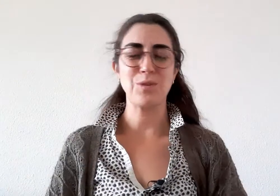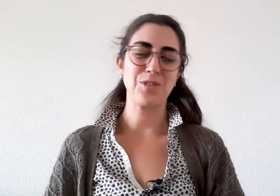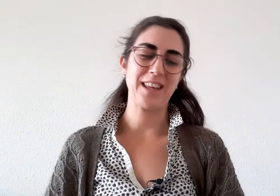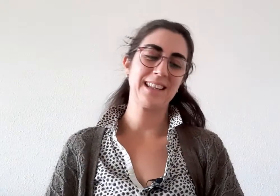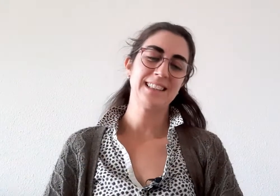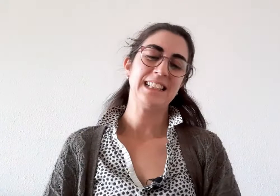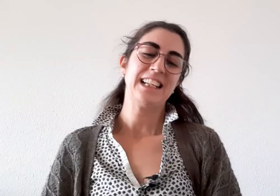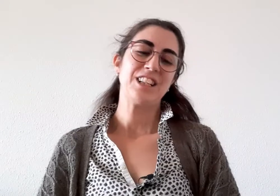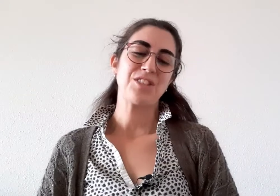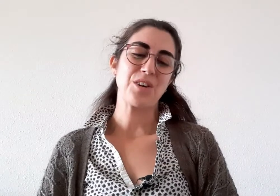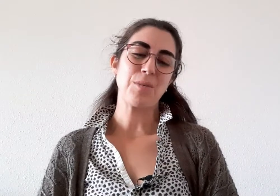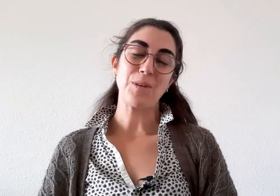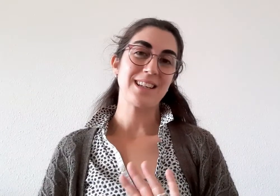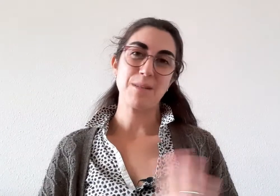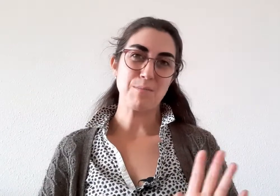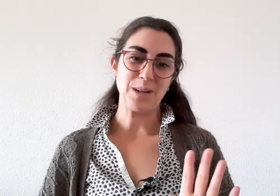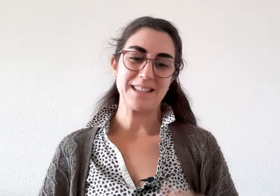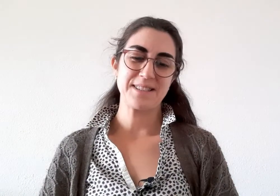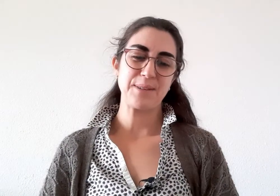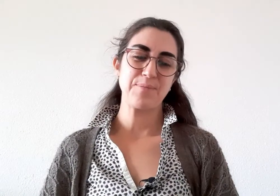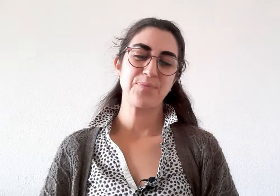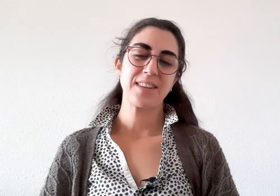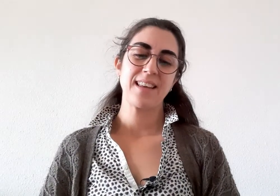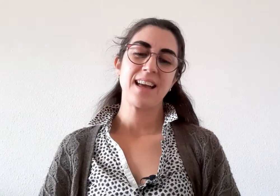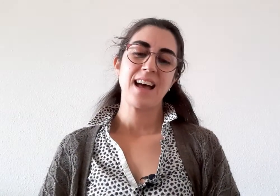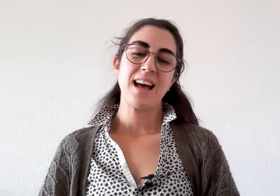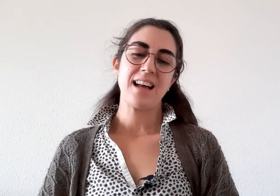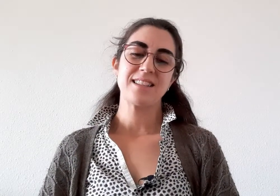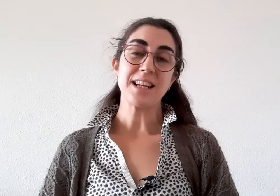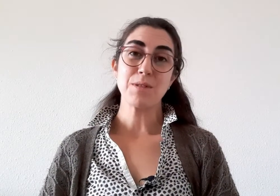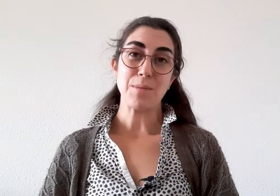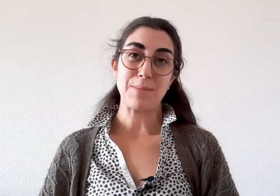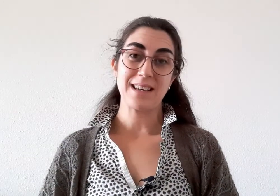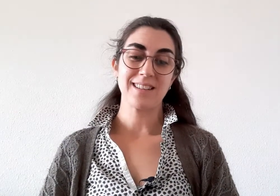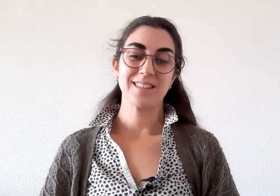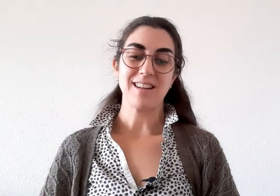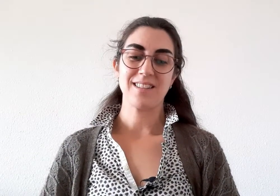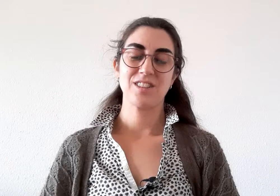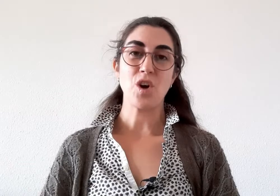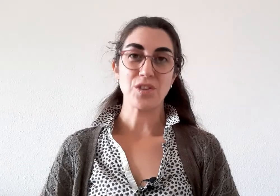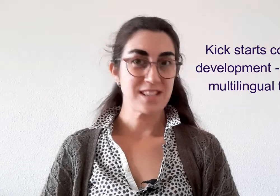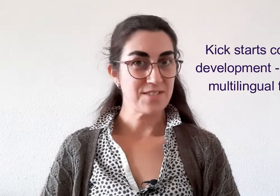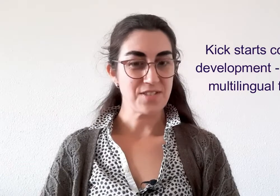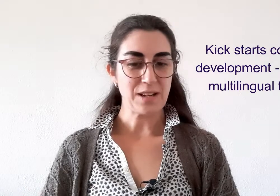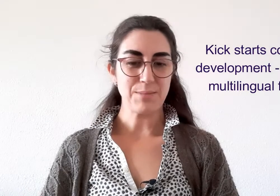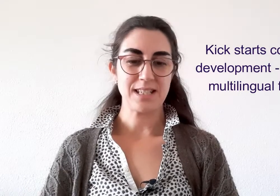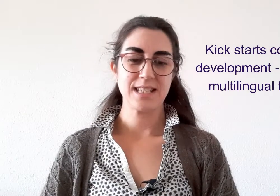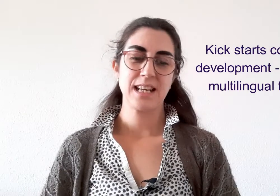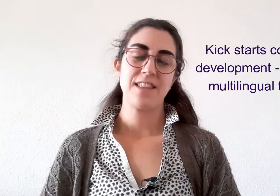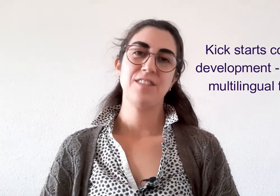thing. So for bonding, brilliant. Signing with your baby kickstarts cognitive development. This is